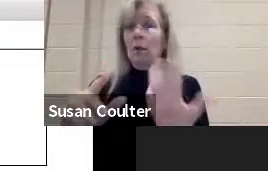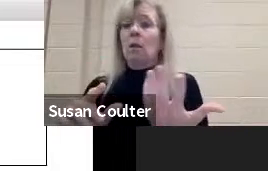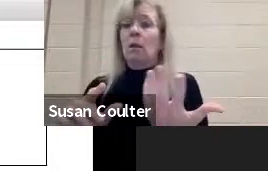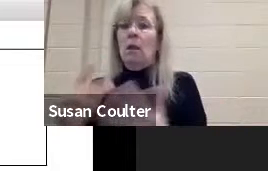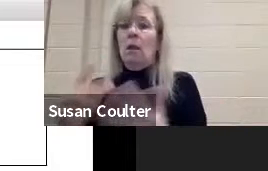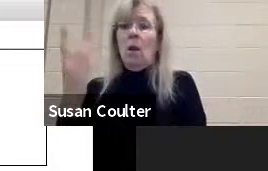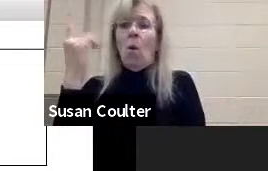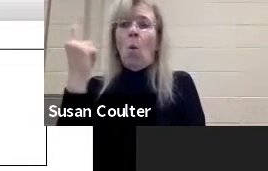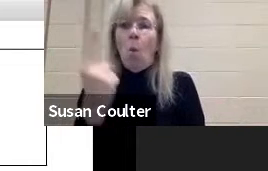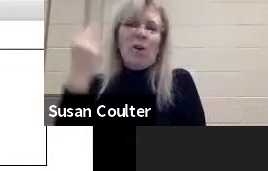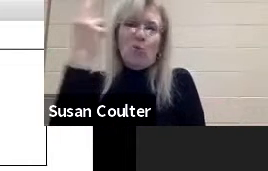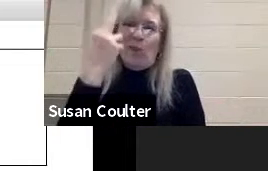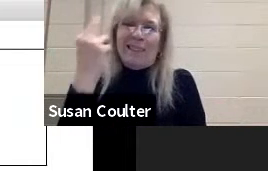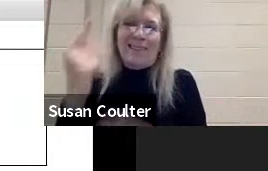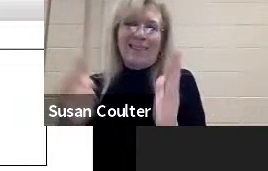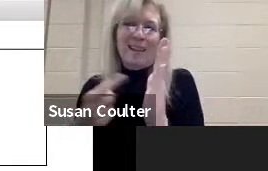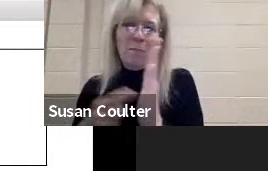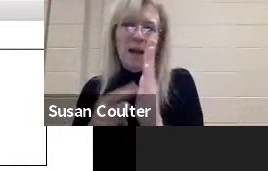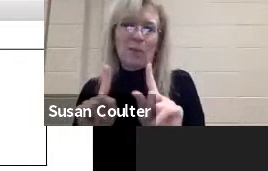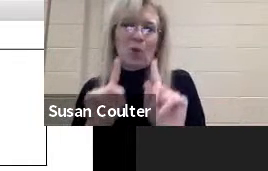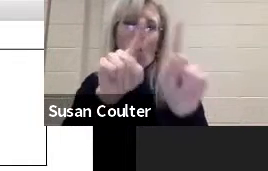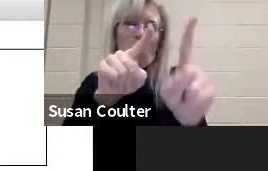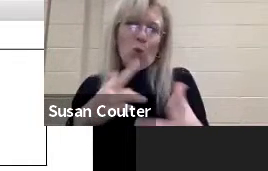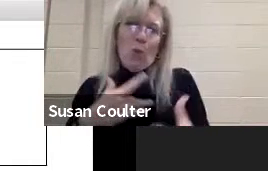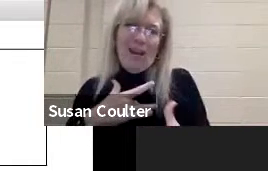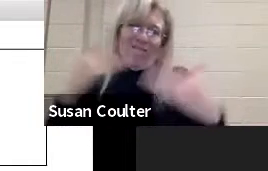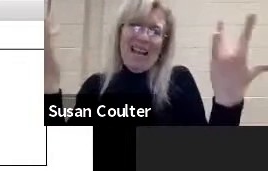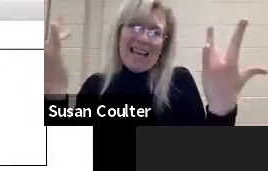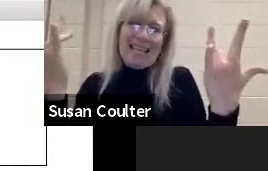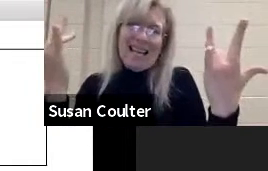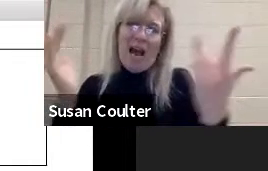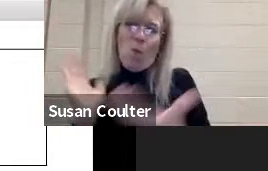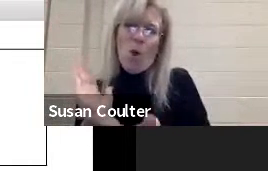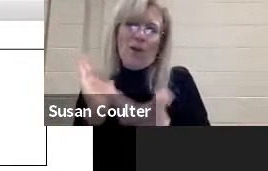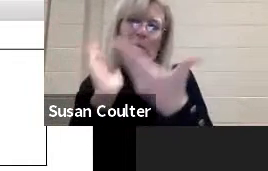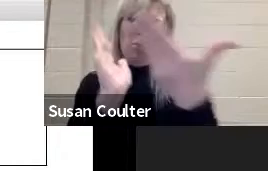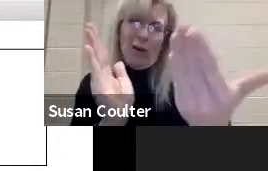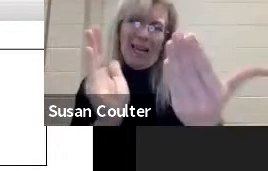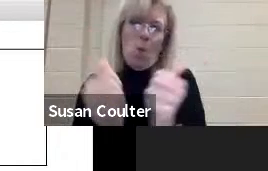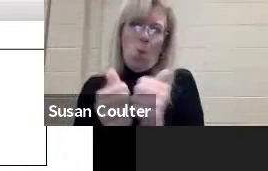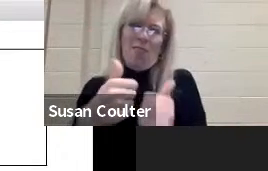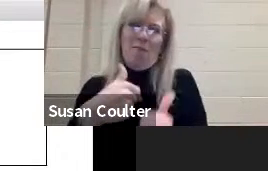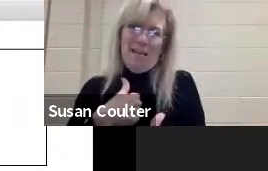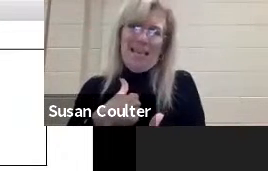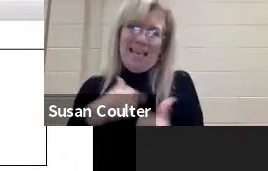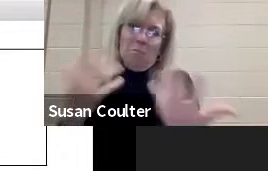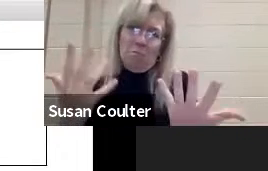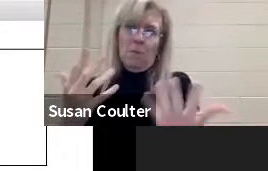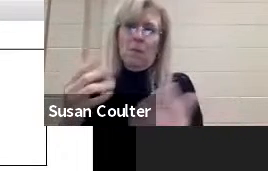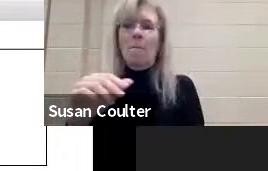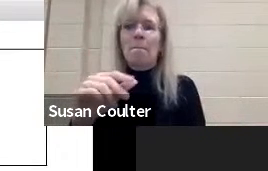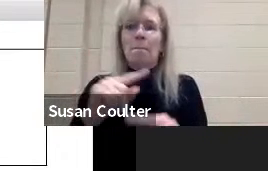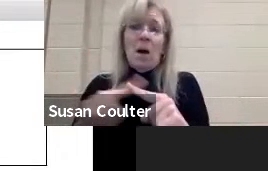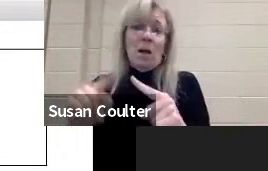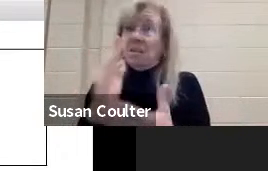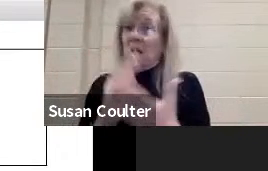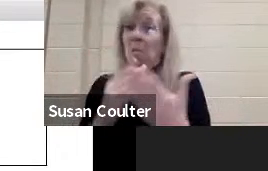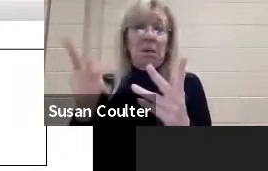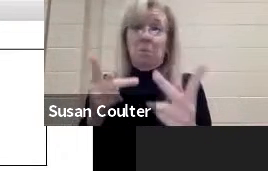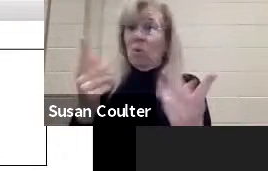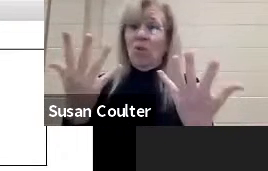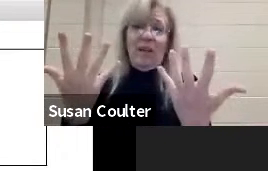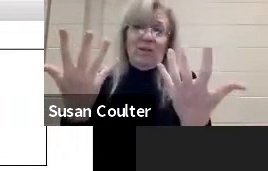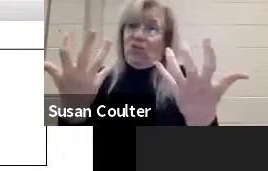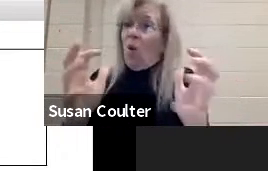pot. One reason sometimes go to an event, I want to bring it with me. But